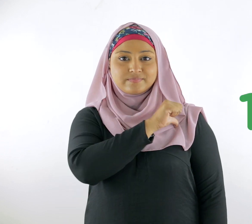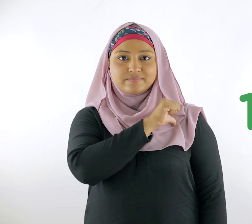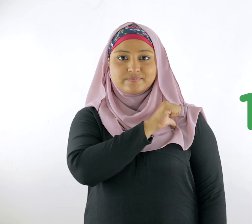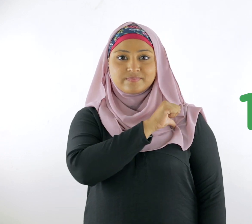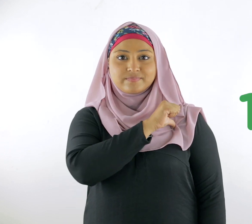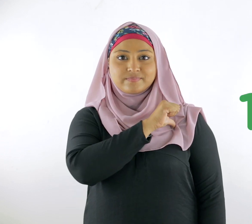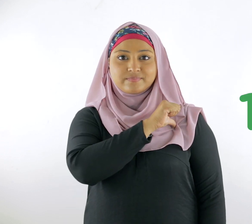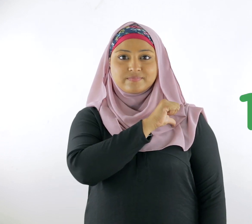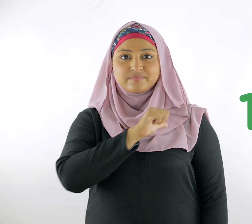1000.